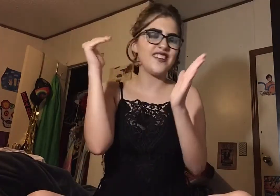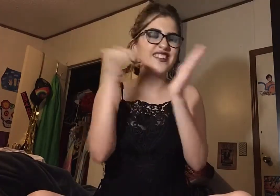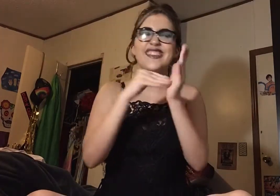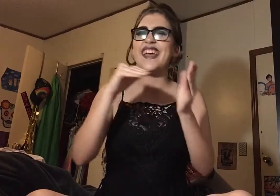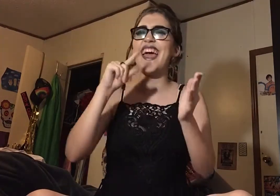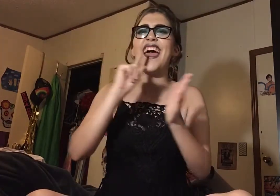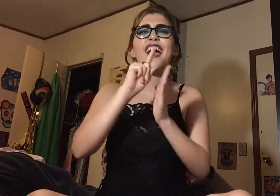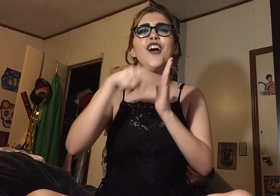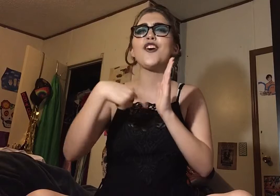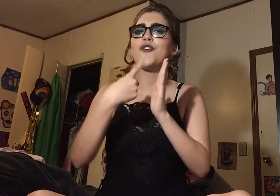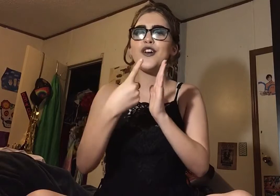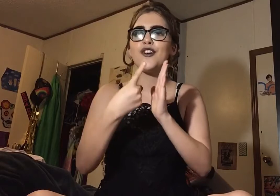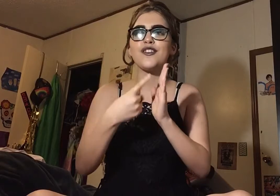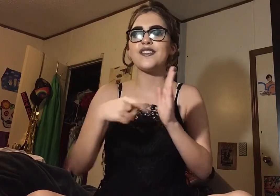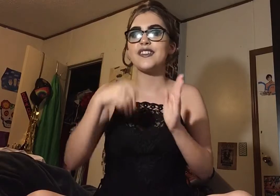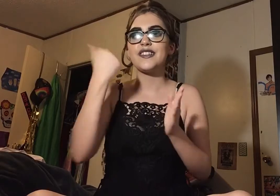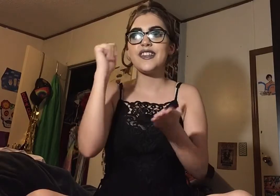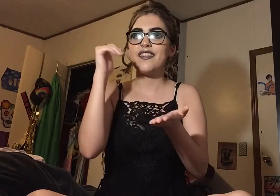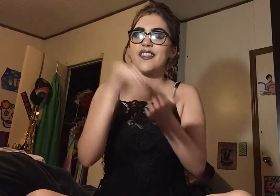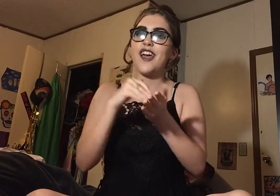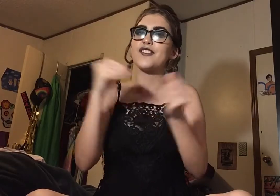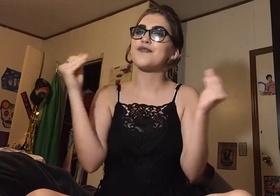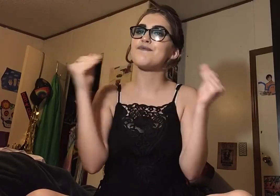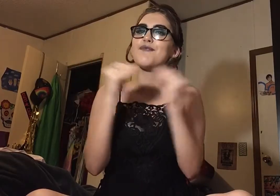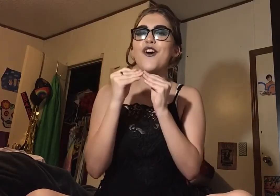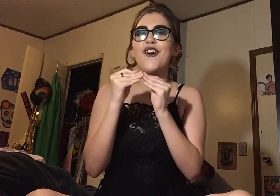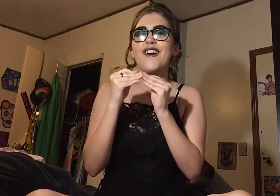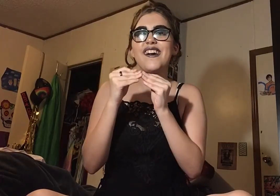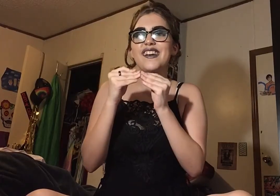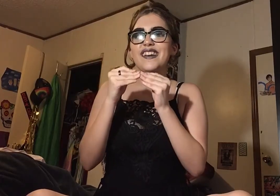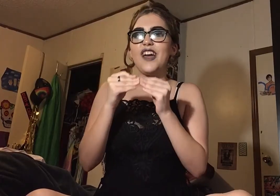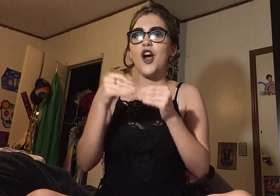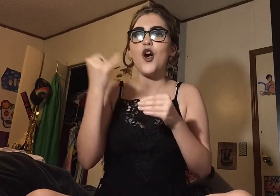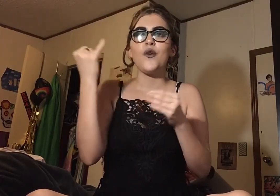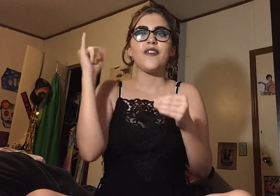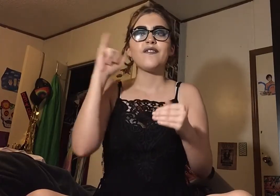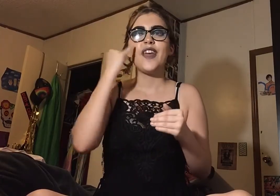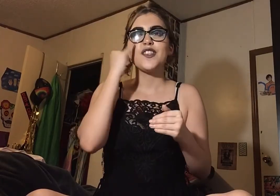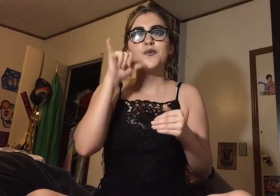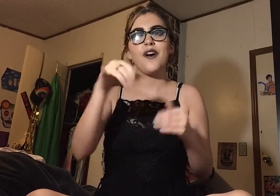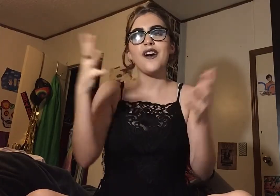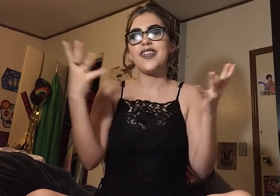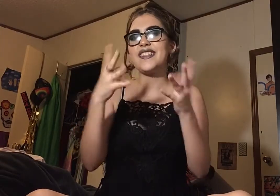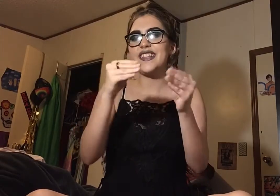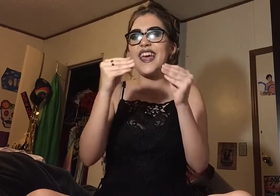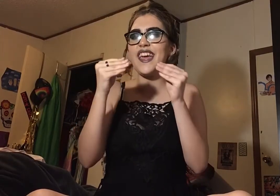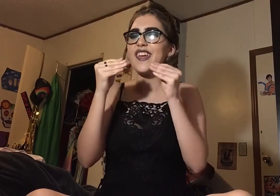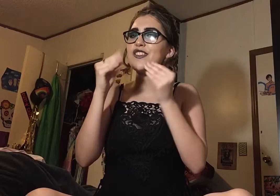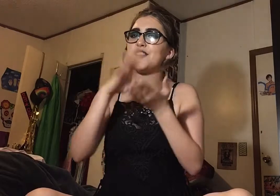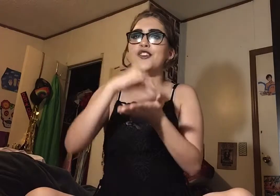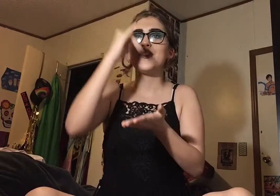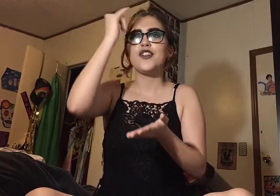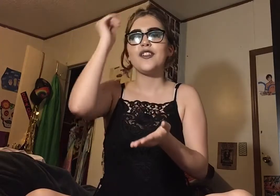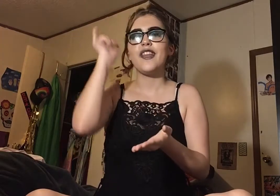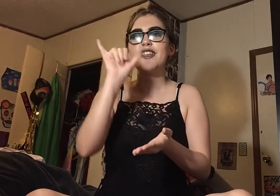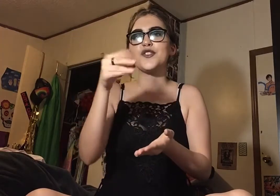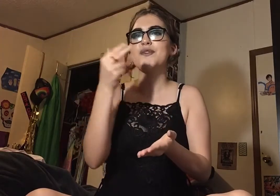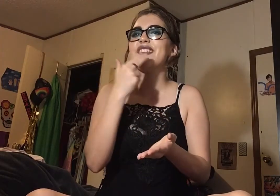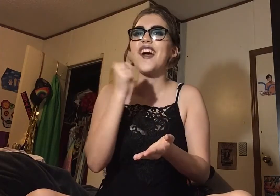10,000 hours and 10,000 more. Oh, if that's what it takes to learn that sweetheart